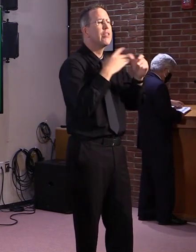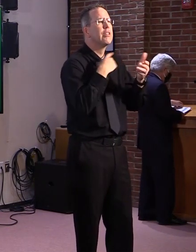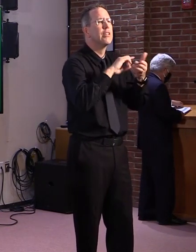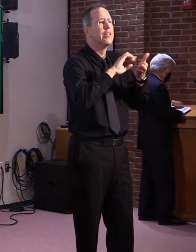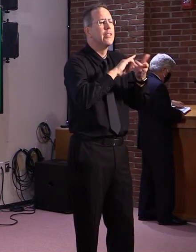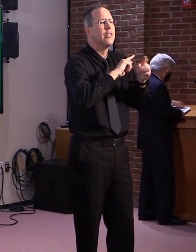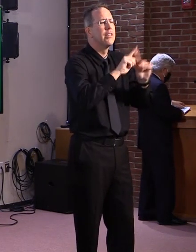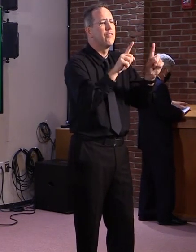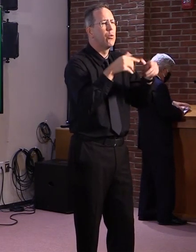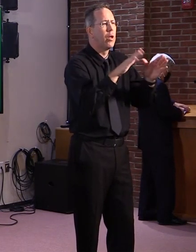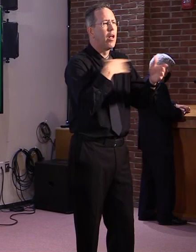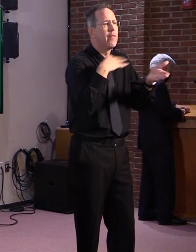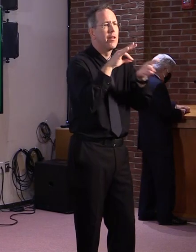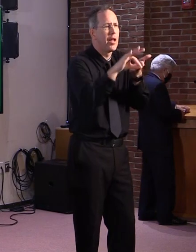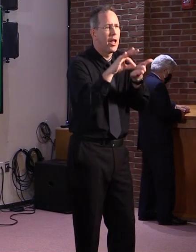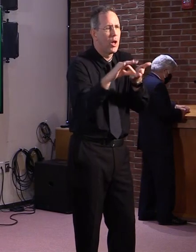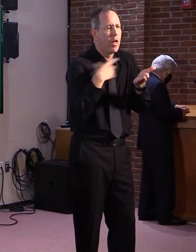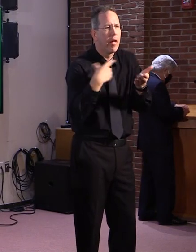Aaron, are you still on the line?